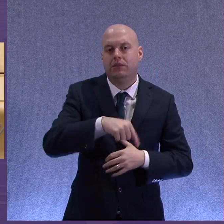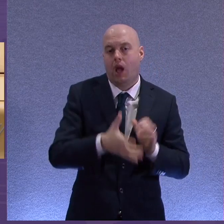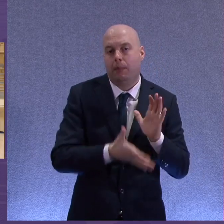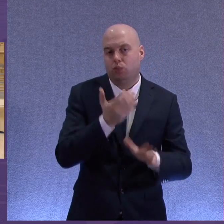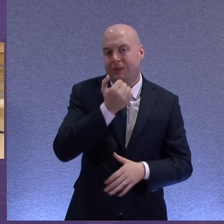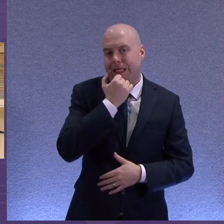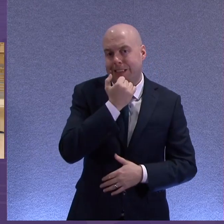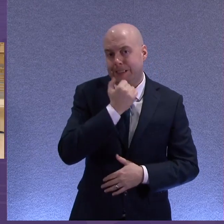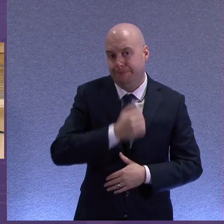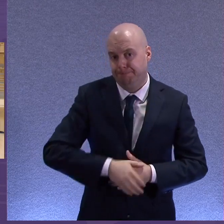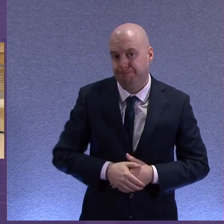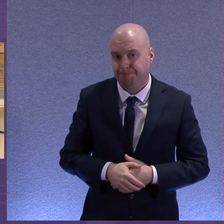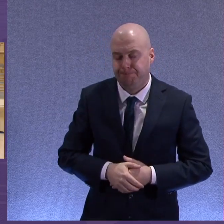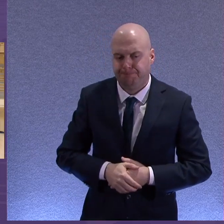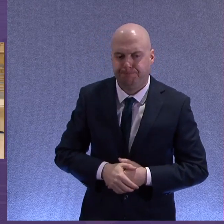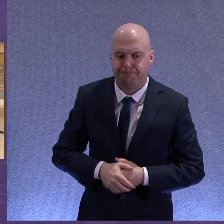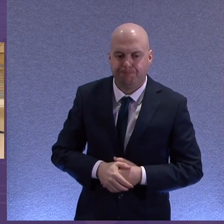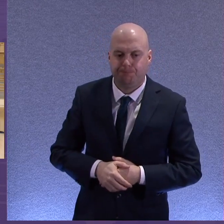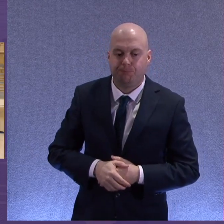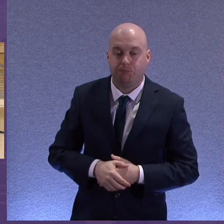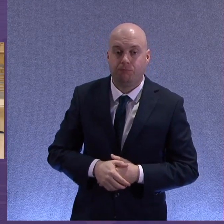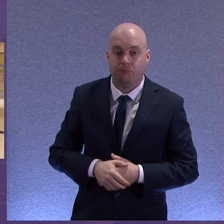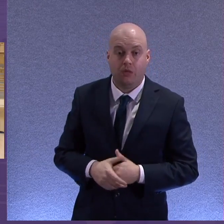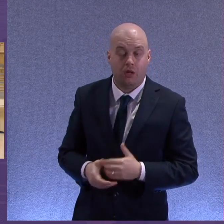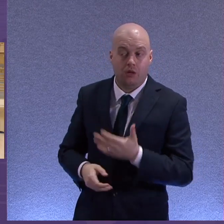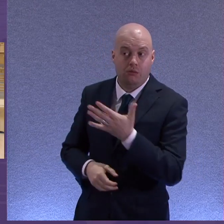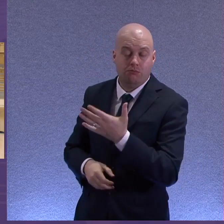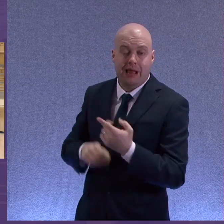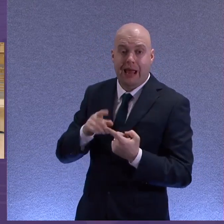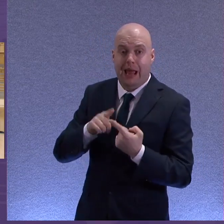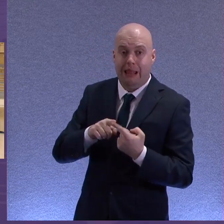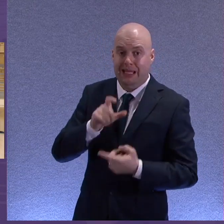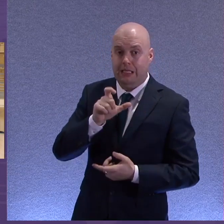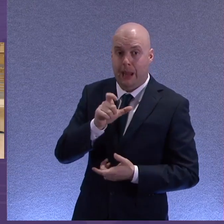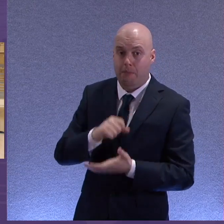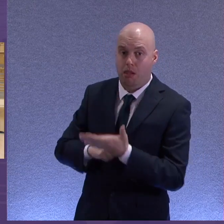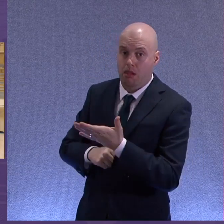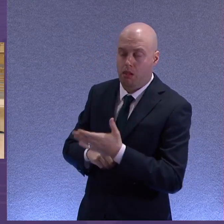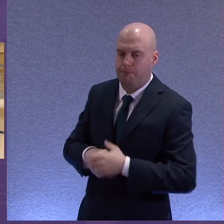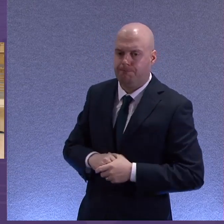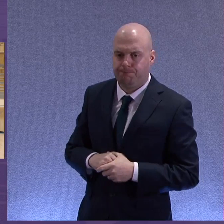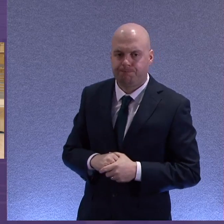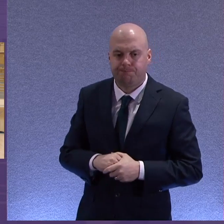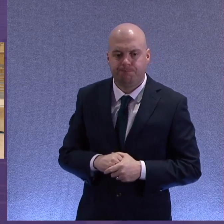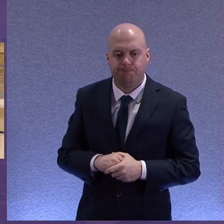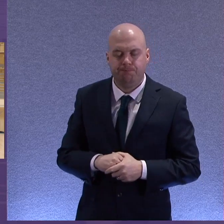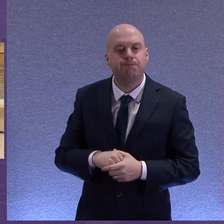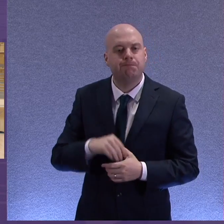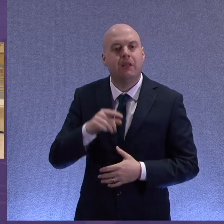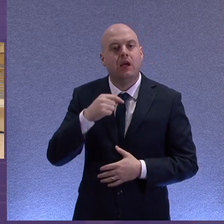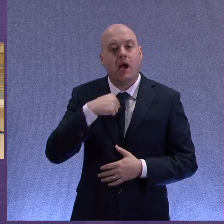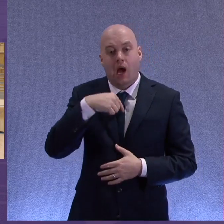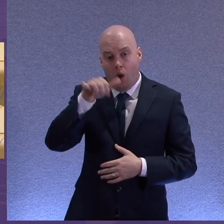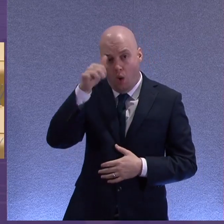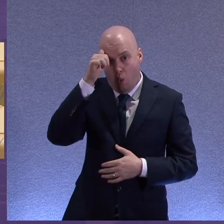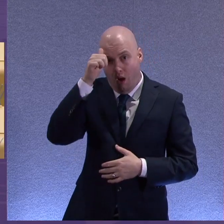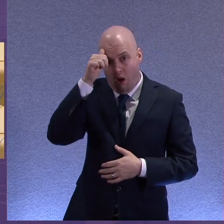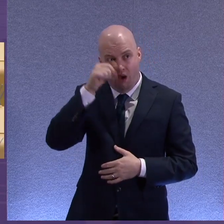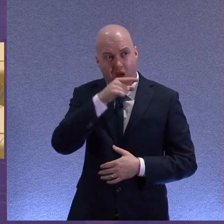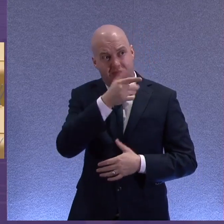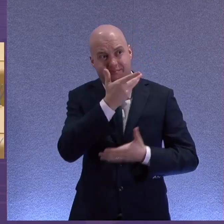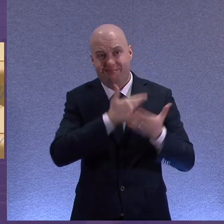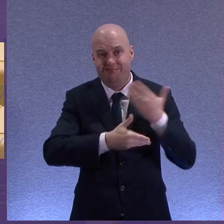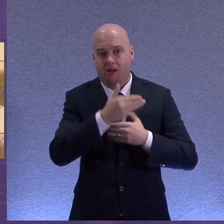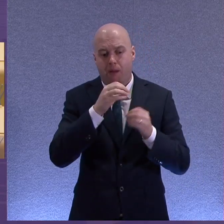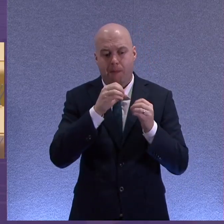us. And Aileen Campbell. Thank you, and I'm aware of the situation that Barnardos have described to Monica Lennon. They're using